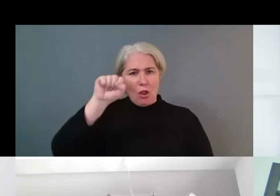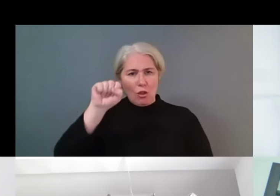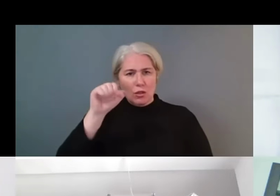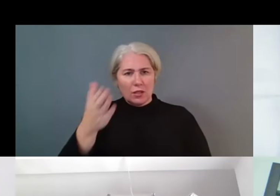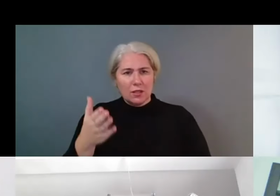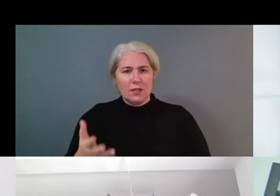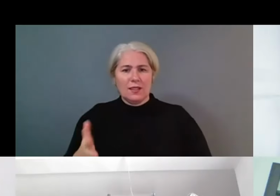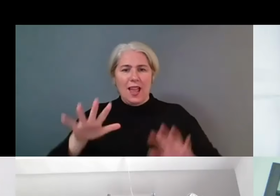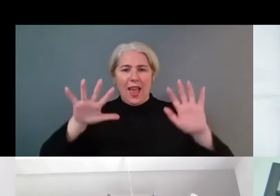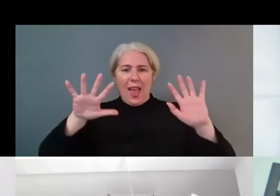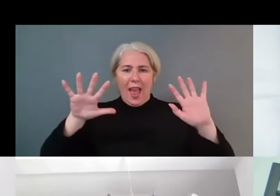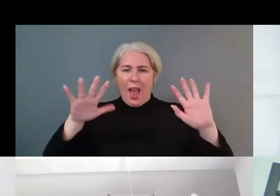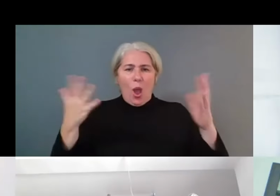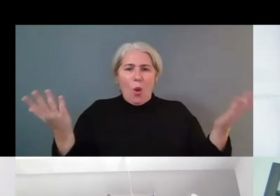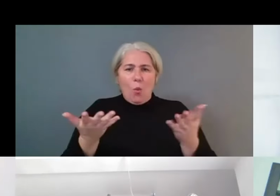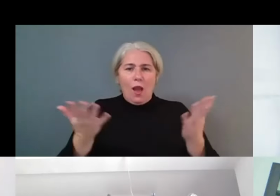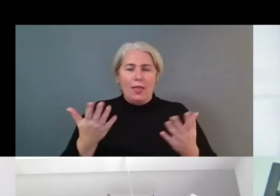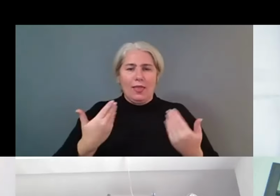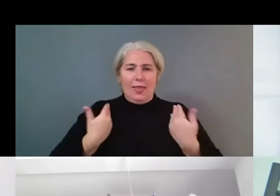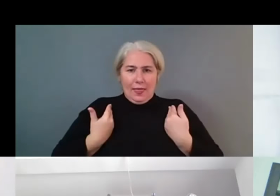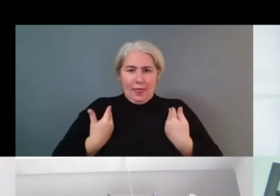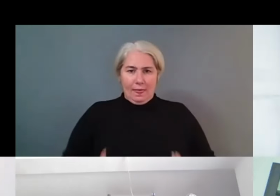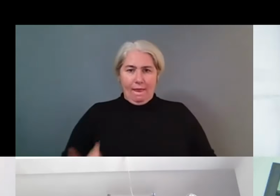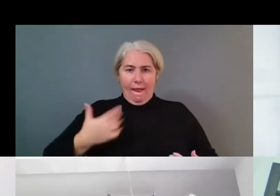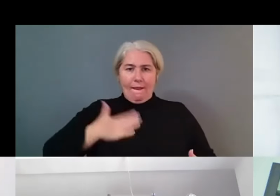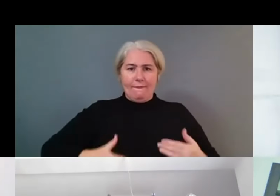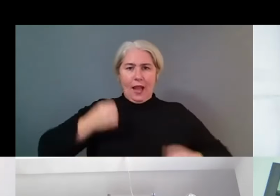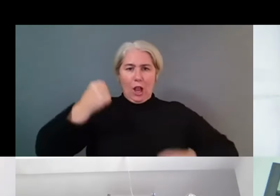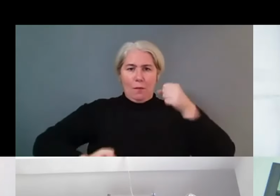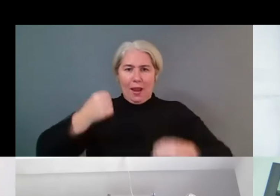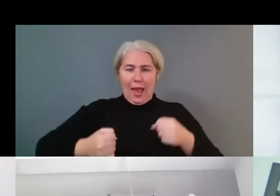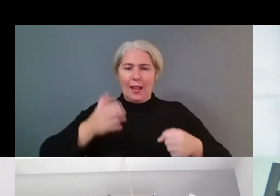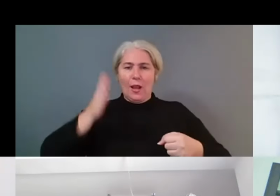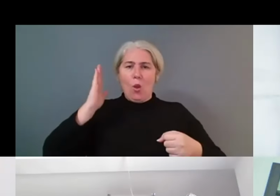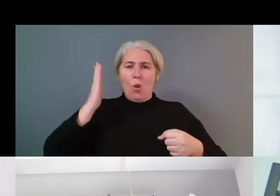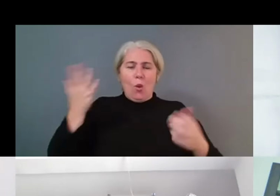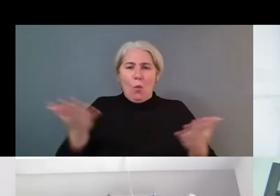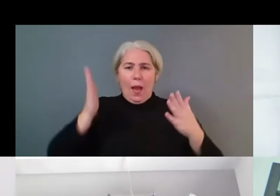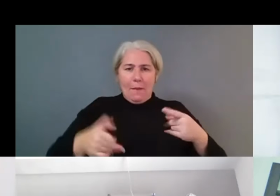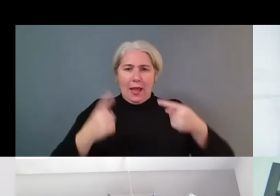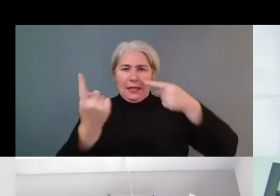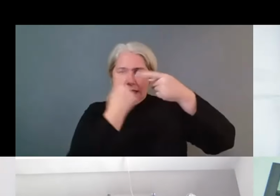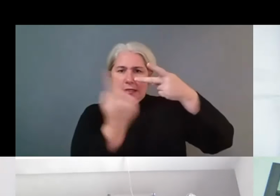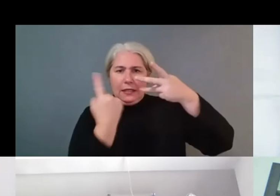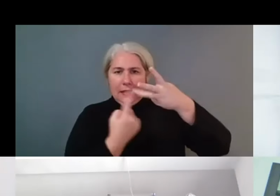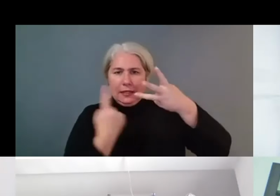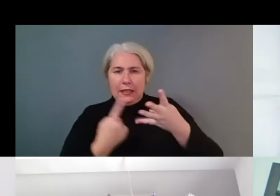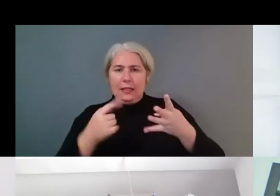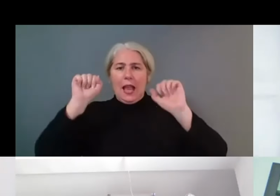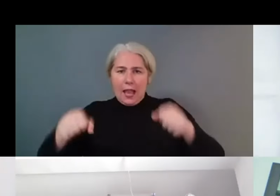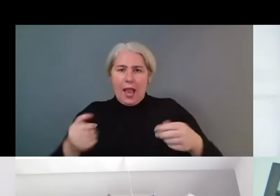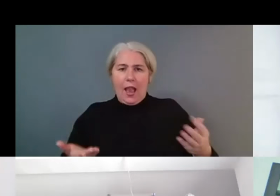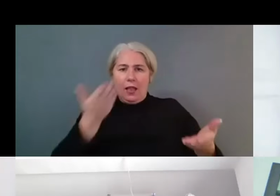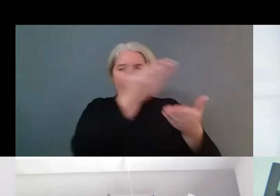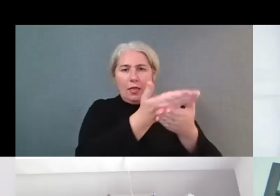individual complaint to be considered as admissible? Would a person, for example, need